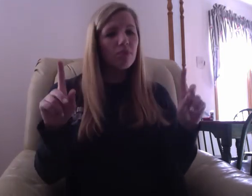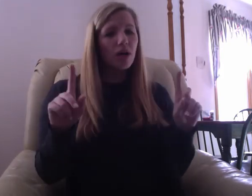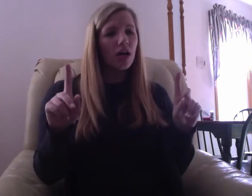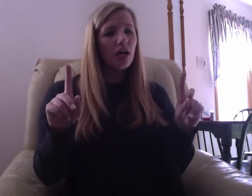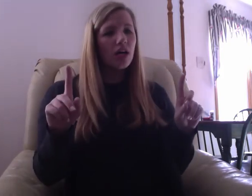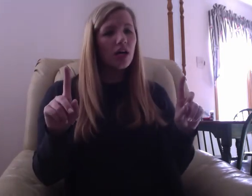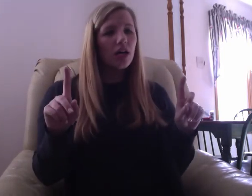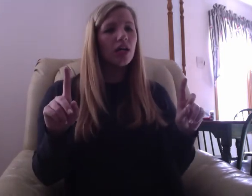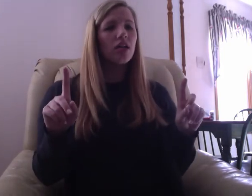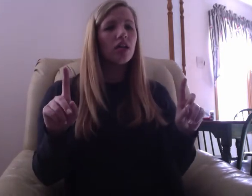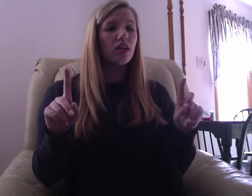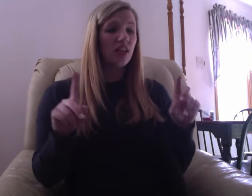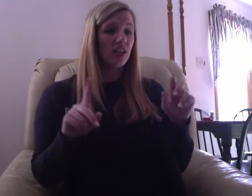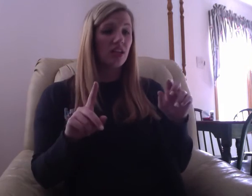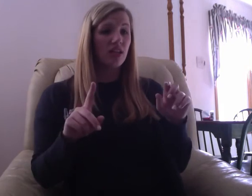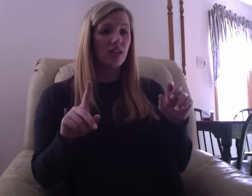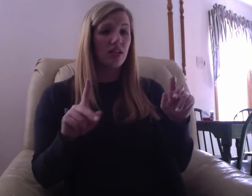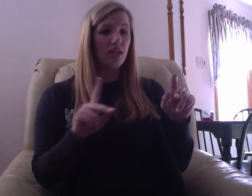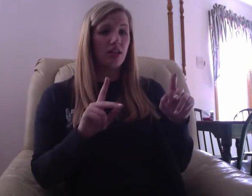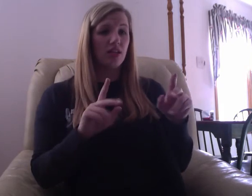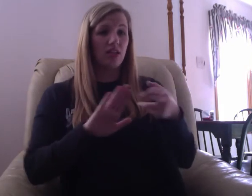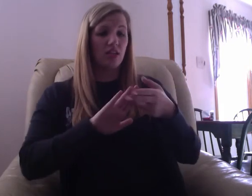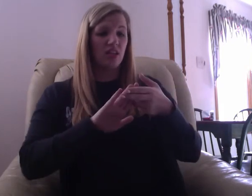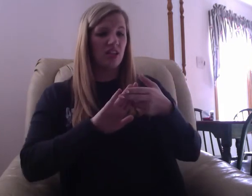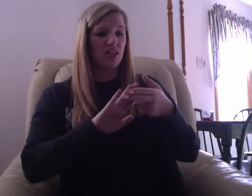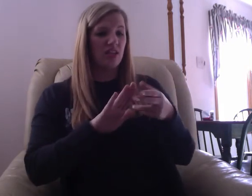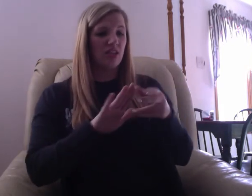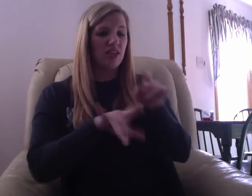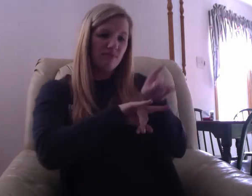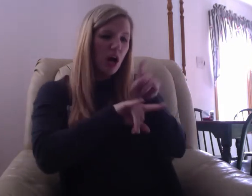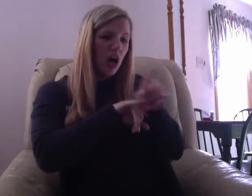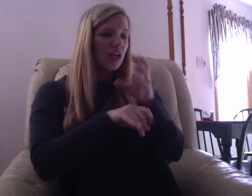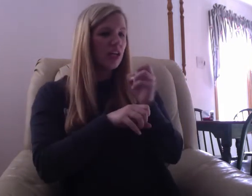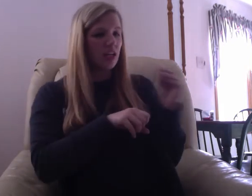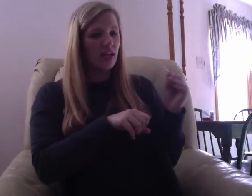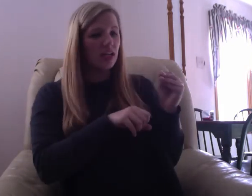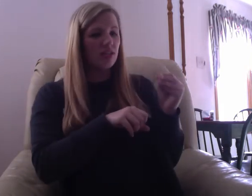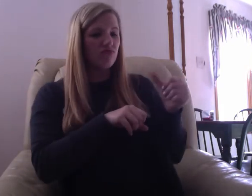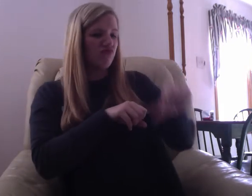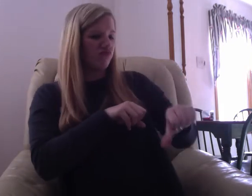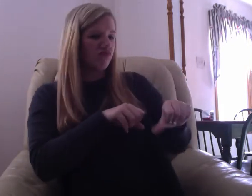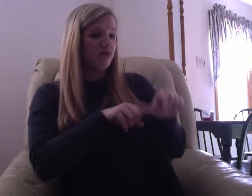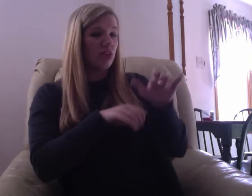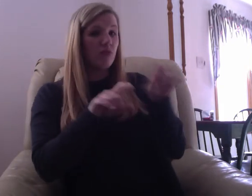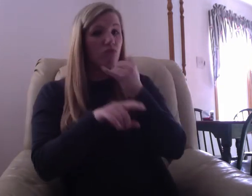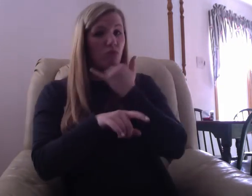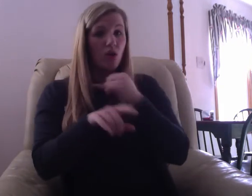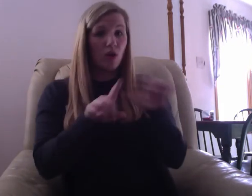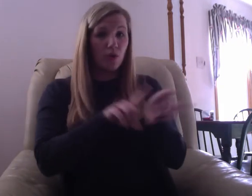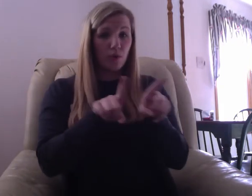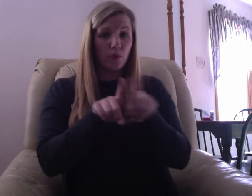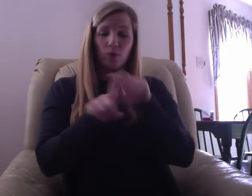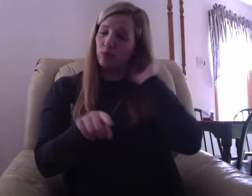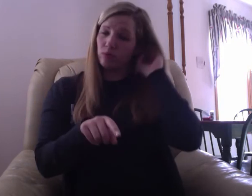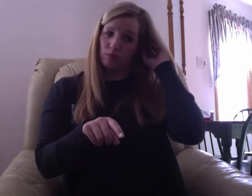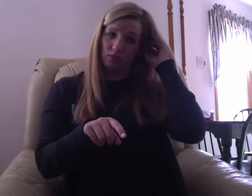that this is wrong and this is still discrimination. One of the things that people fail to realize is that when